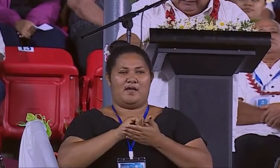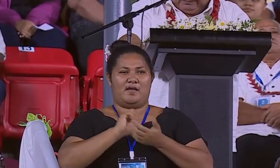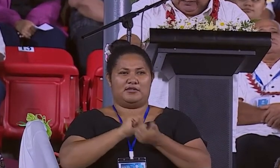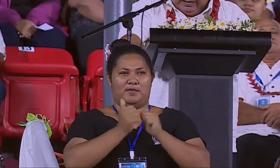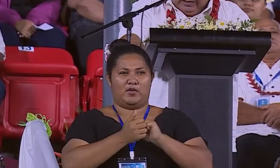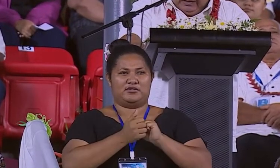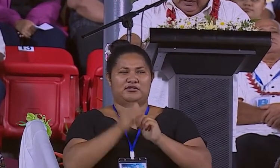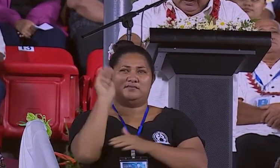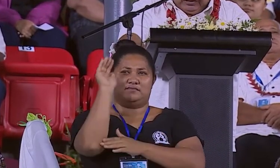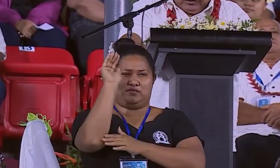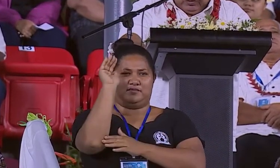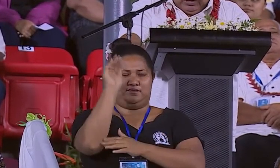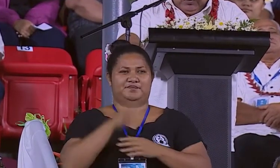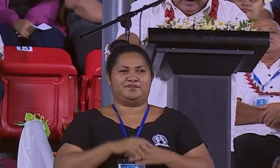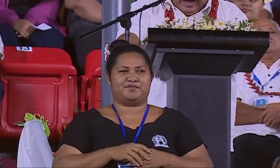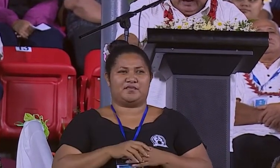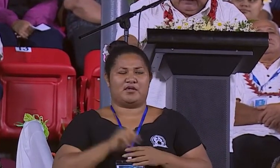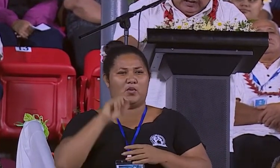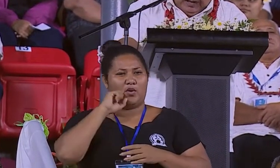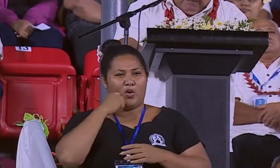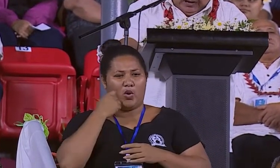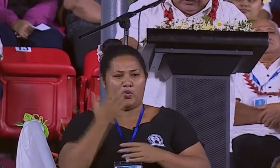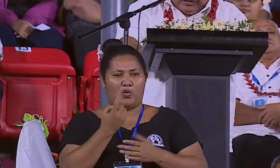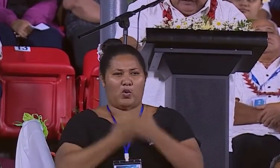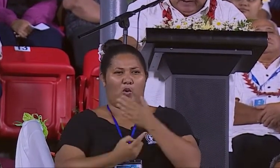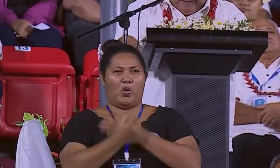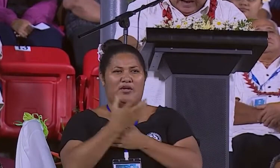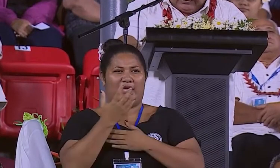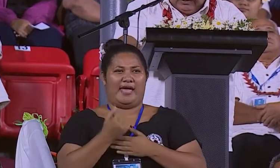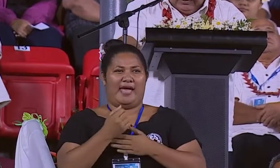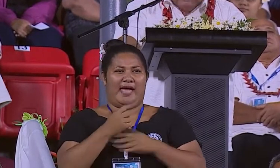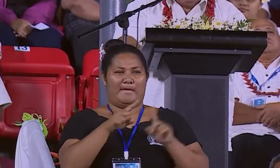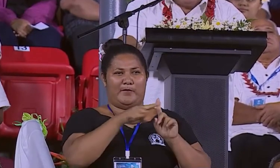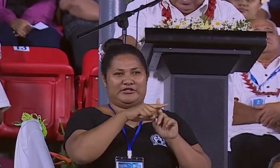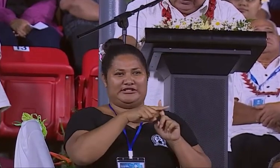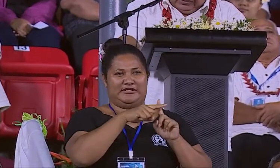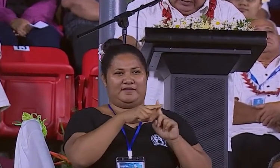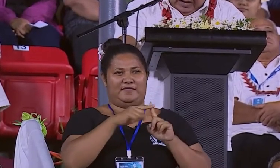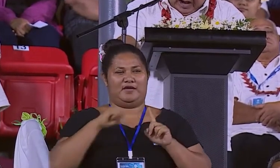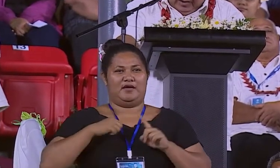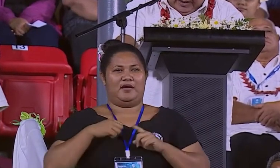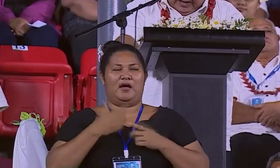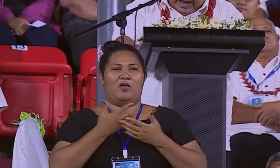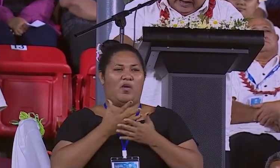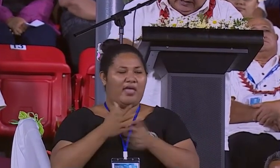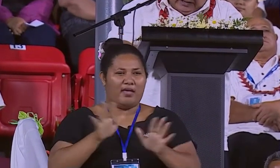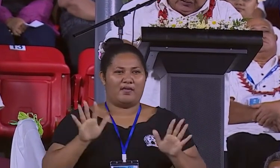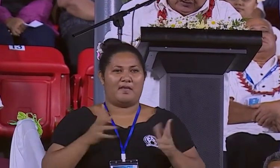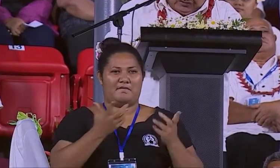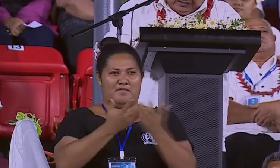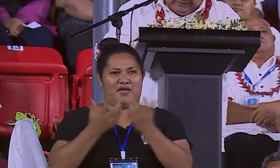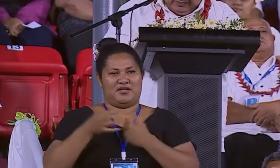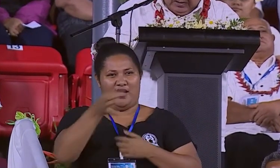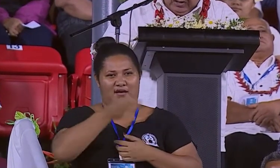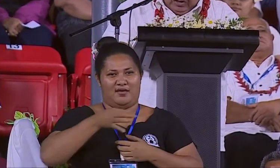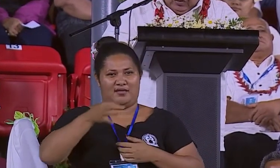across the region. This will only have positive impact across our many